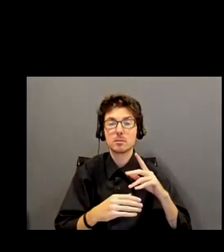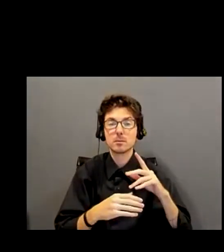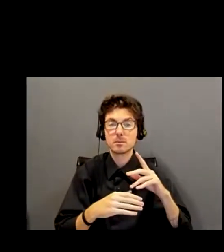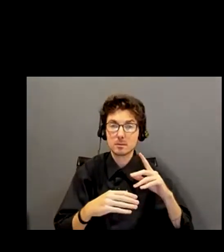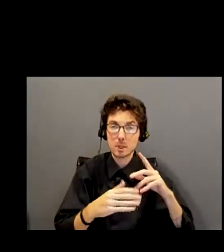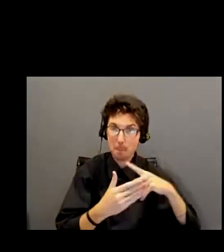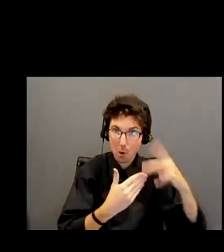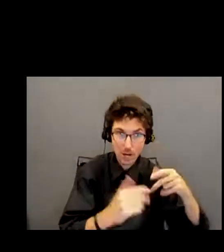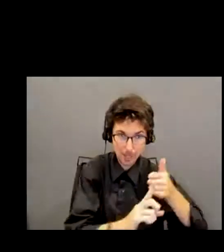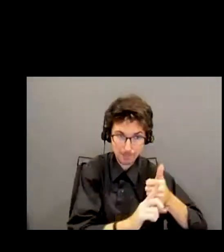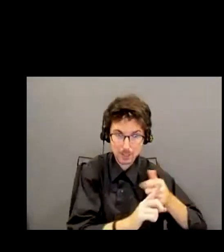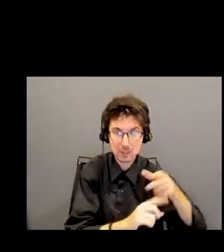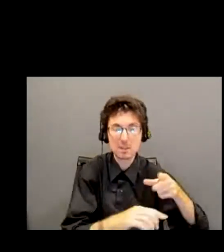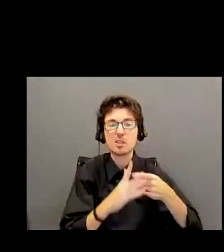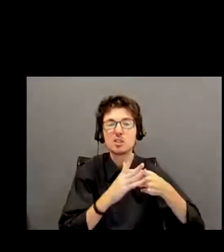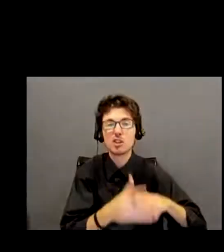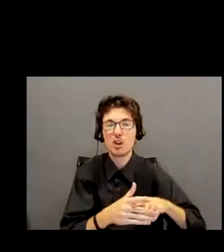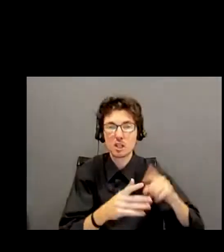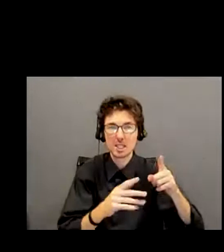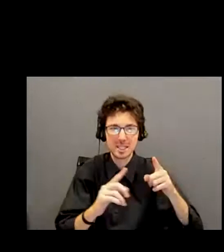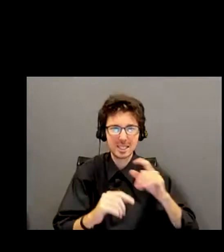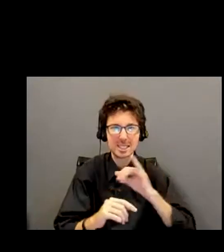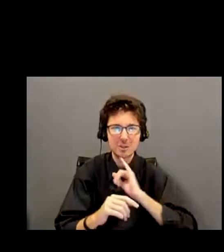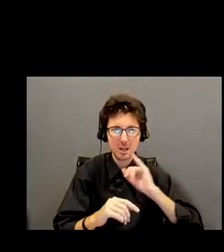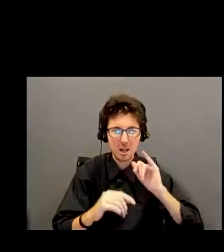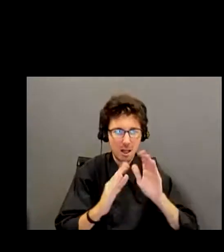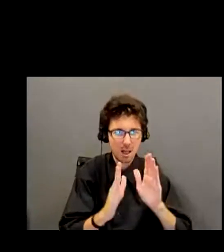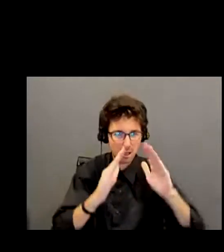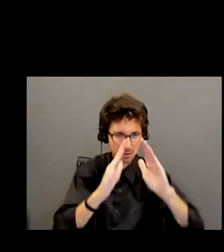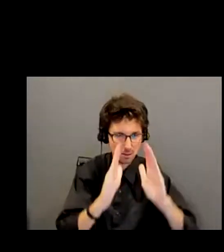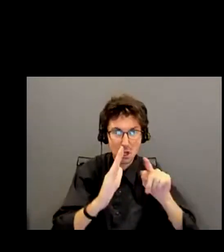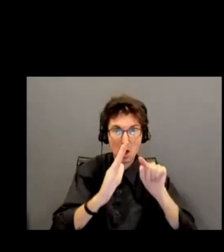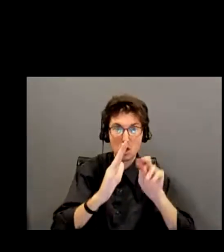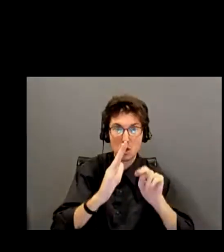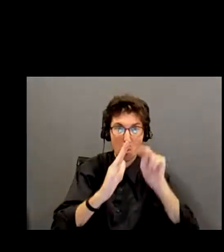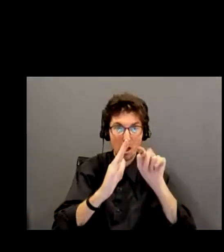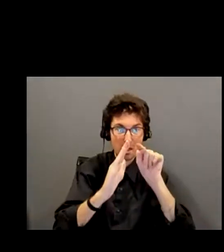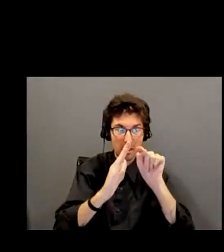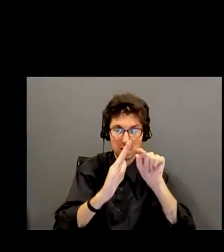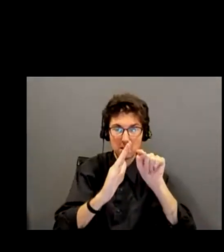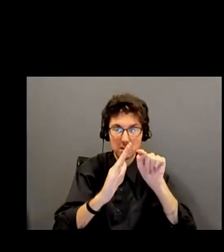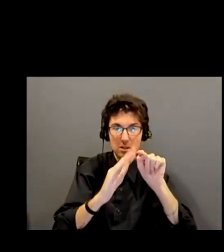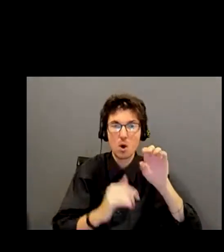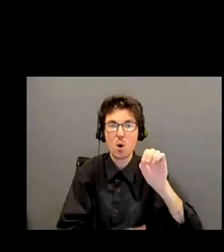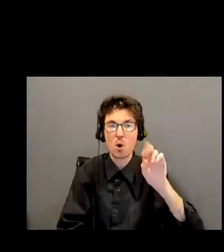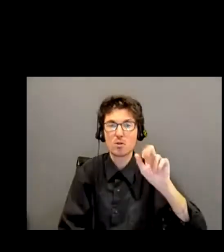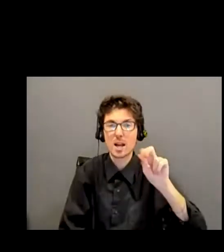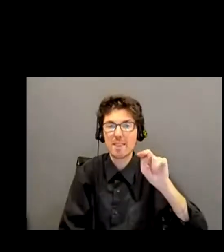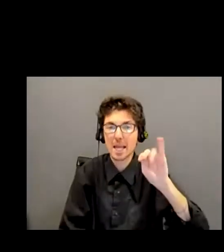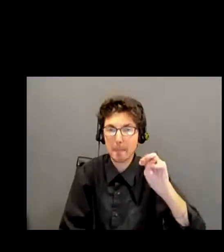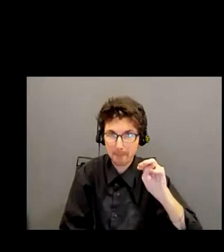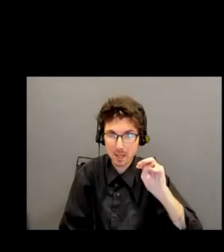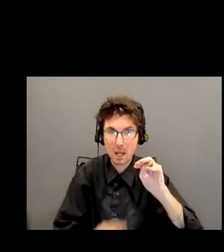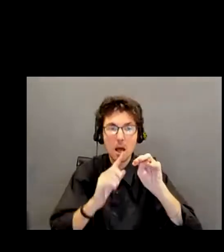College, which is in the north of Israel, and finished it at the University of Haifa. It took me 2 years altogether